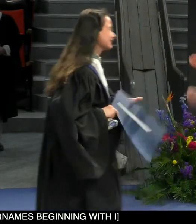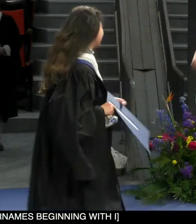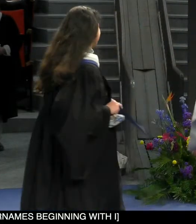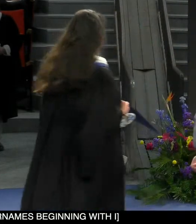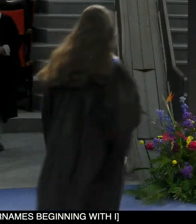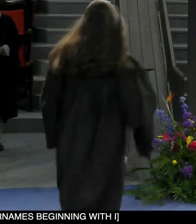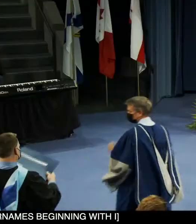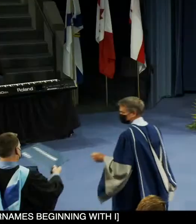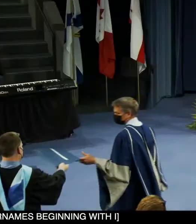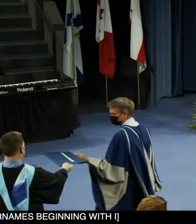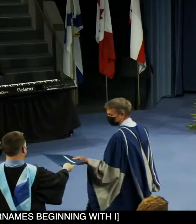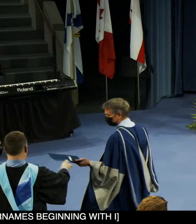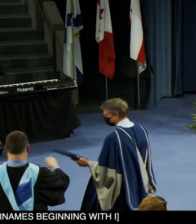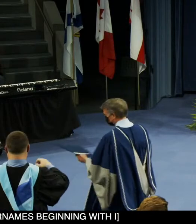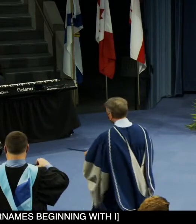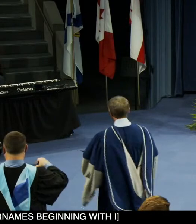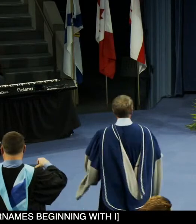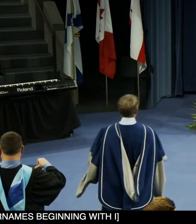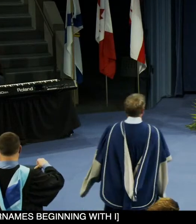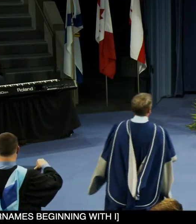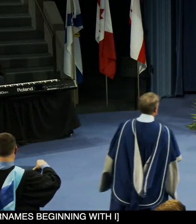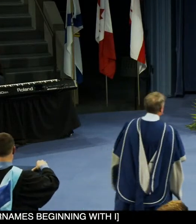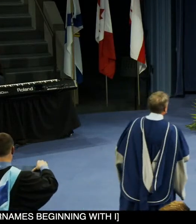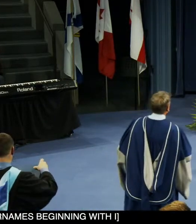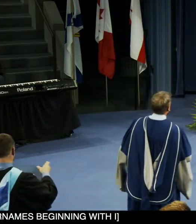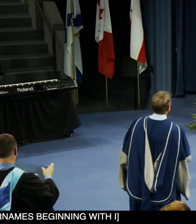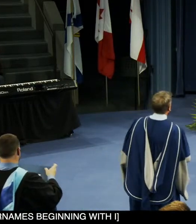Samuel Jarvis.